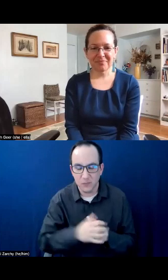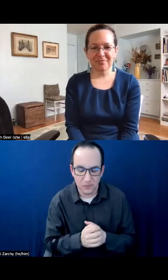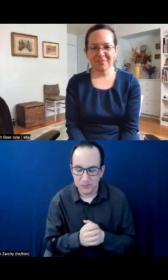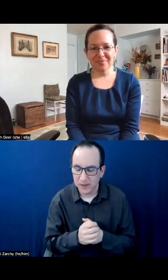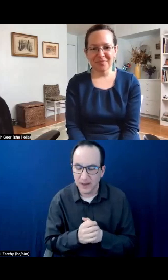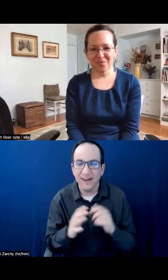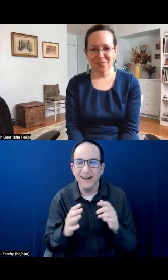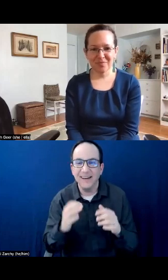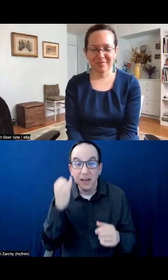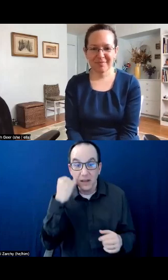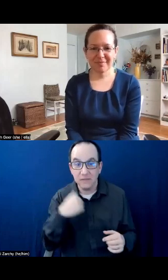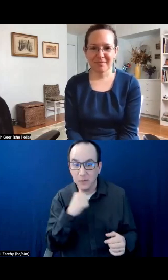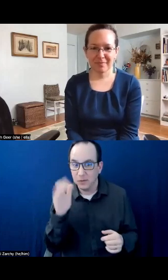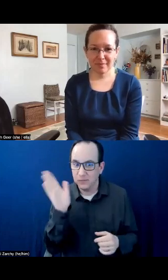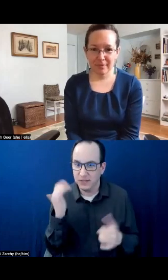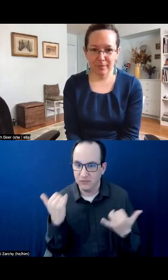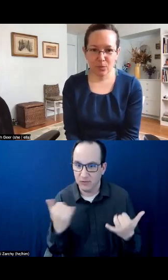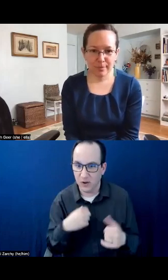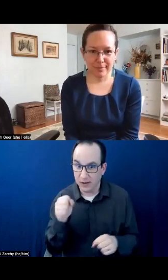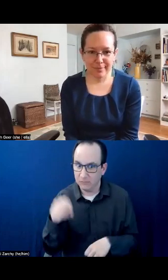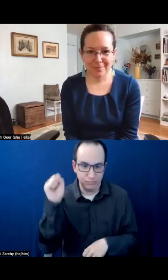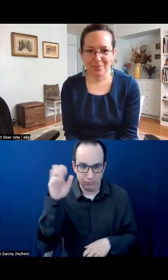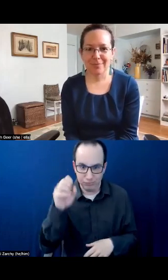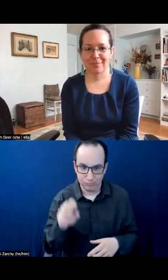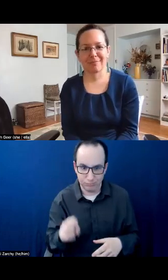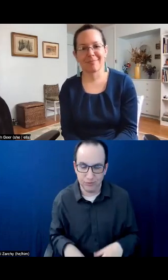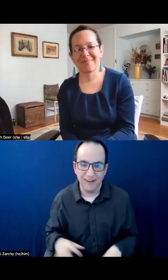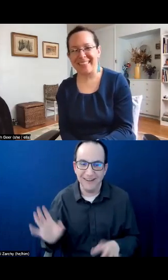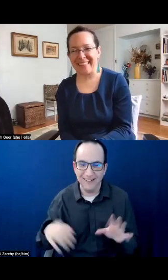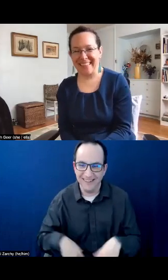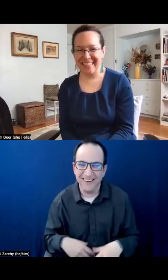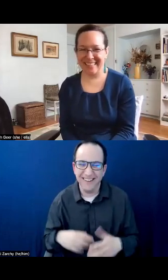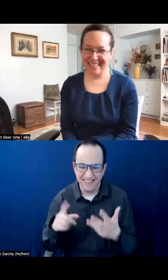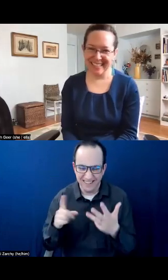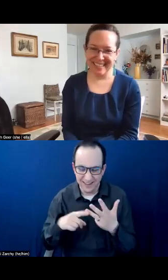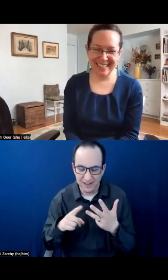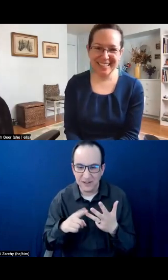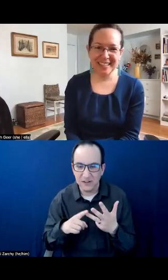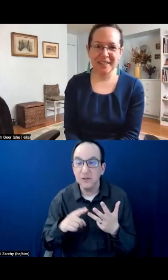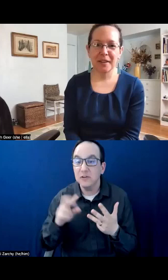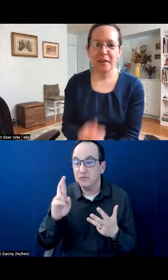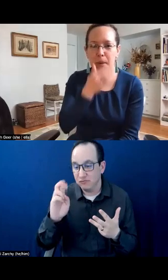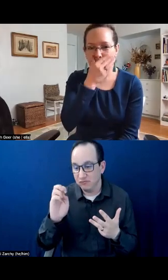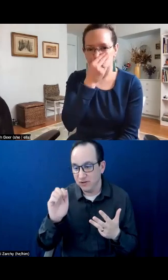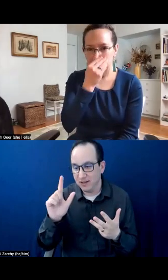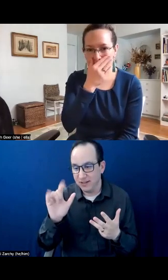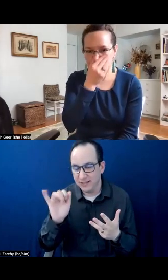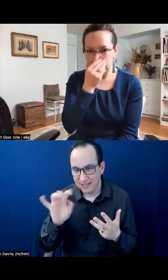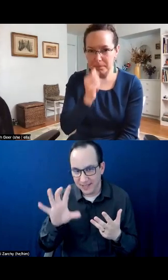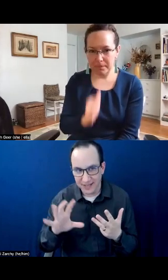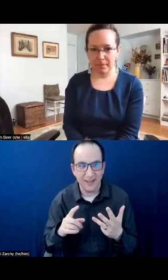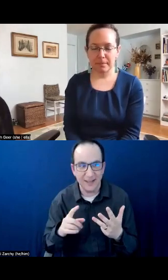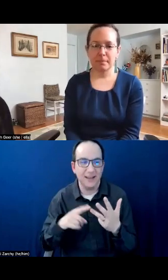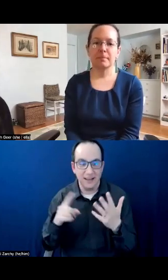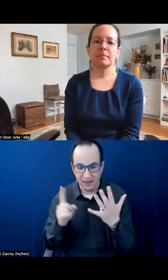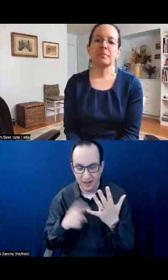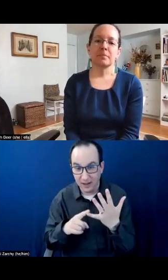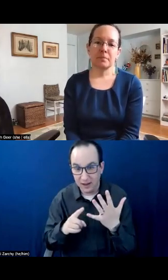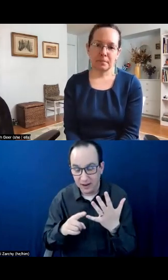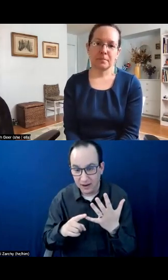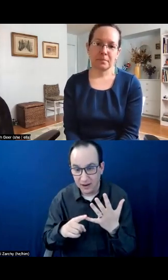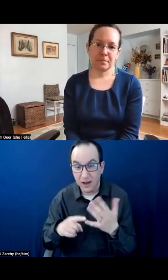Realistic. Yes, yes, yes. Thank you. If I weren't presenting right now, I could probably rattle these off, but I'm on the spot. Yes.